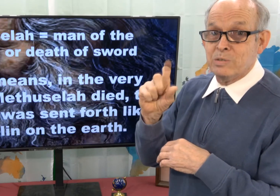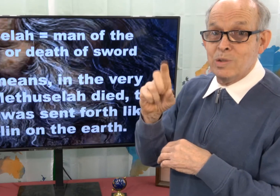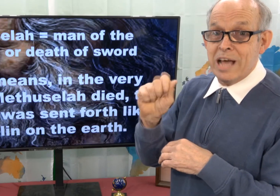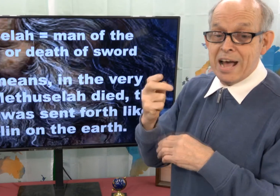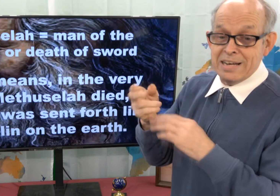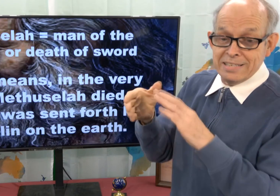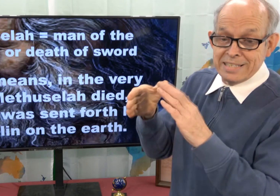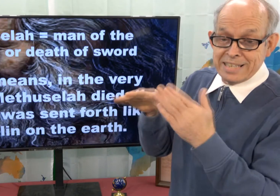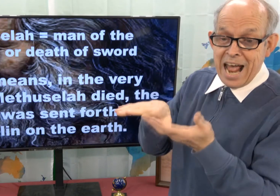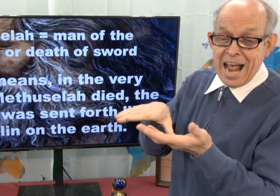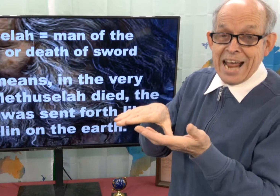Matula died,